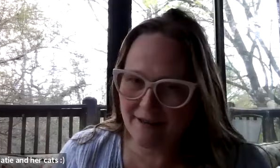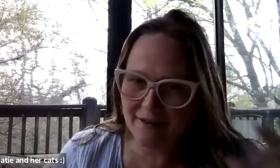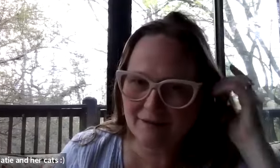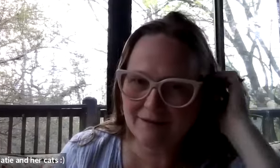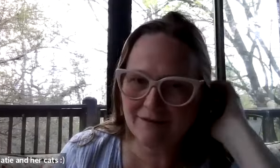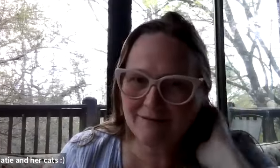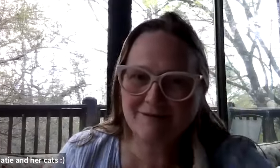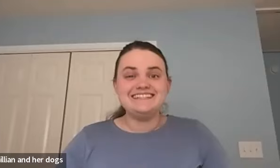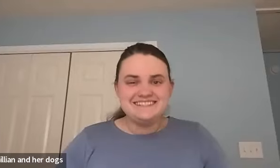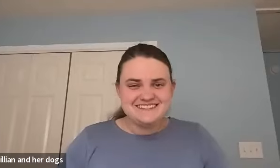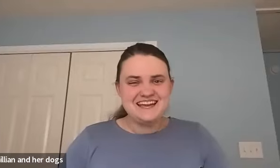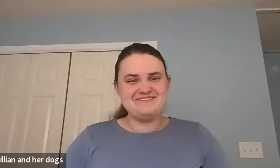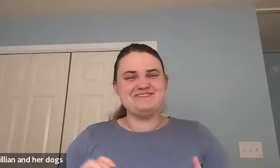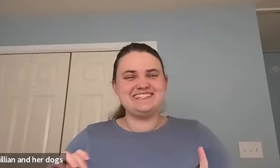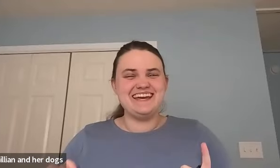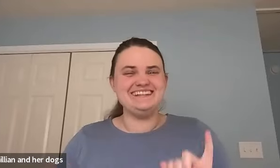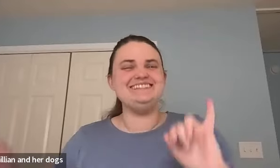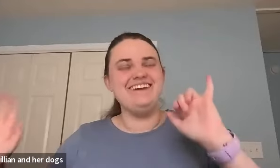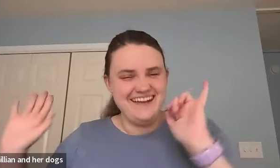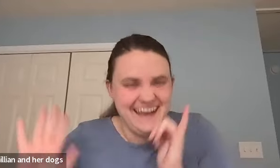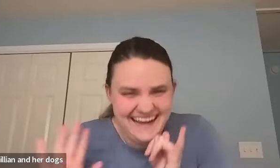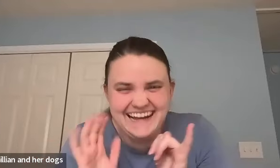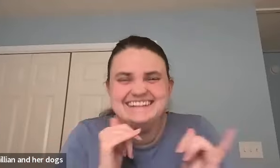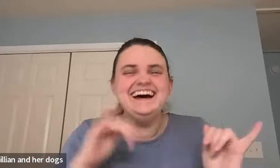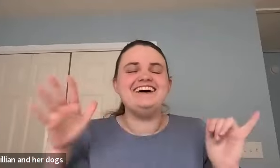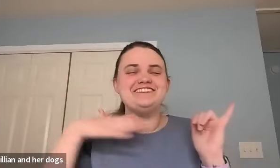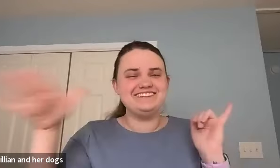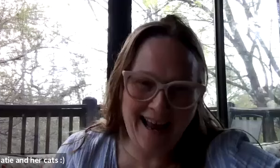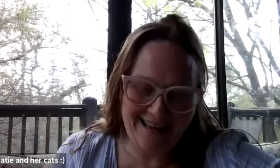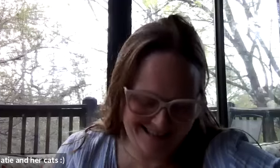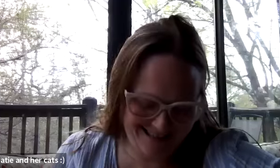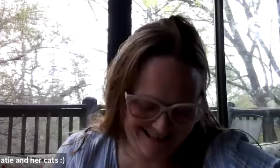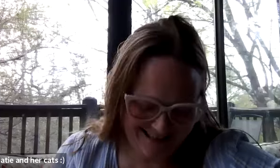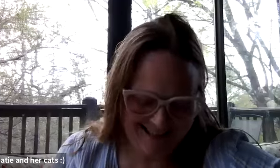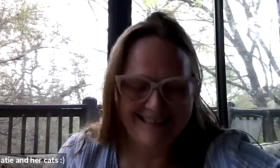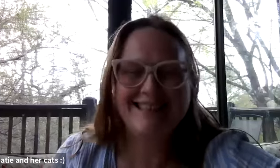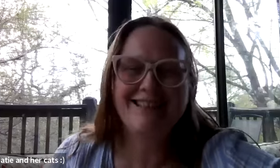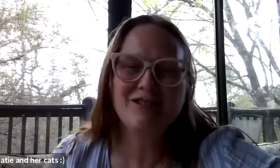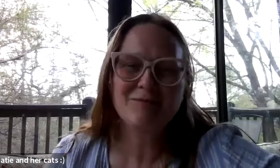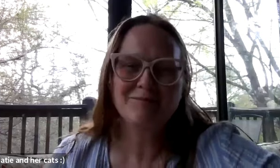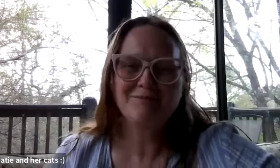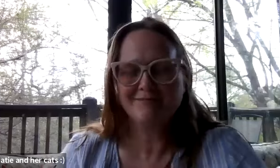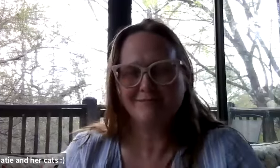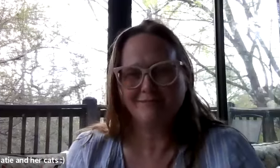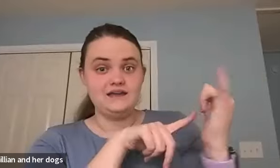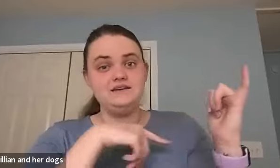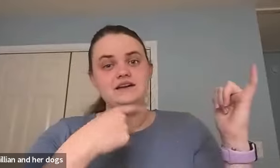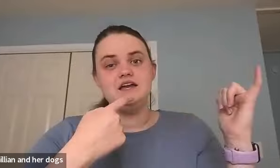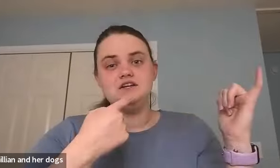mistake? I did do the sign for mistake. So, okay. What is that? So the sign for mistake is a Y, and you're